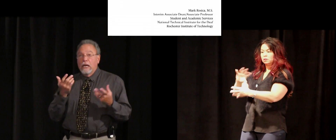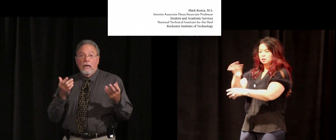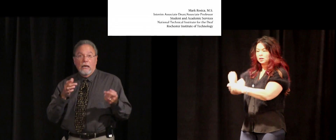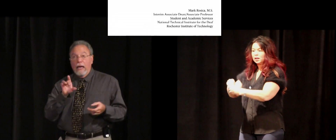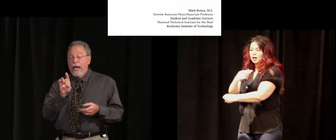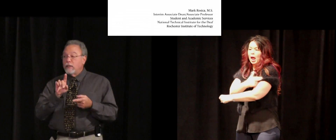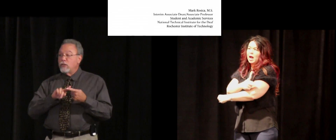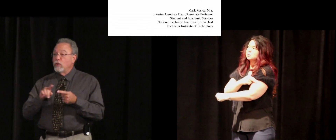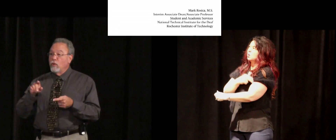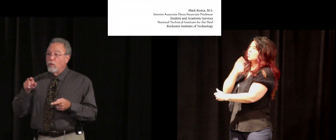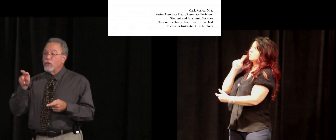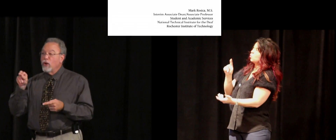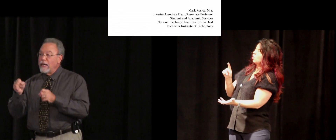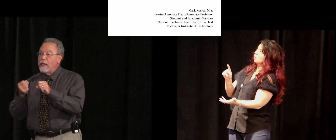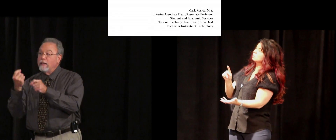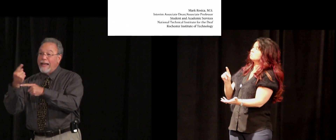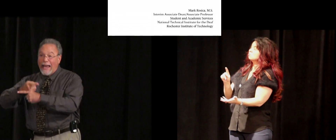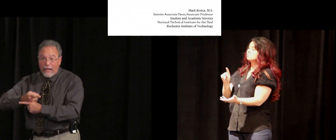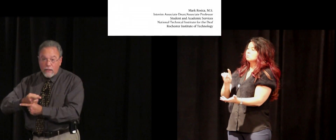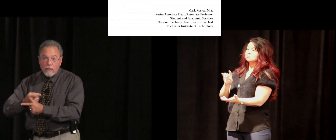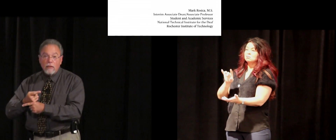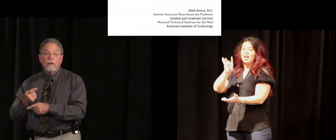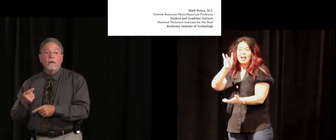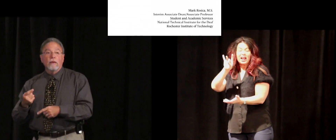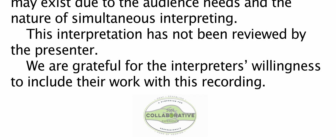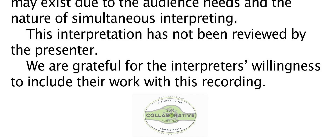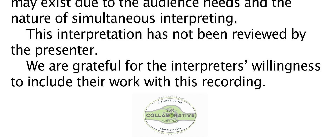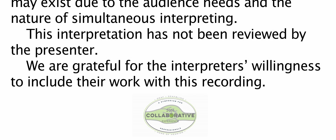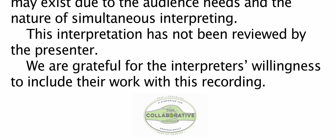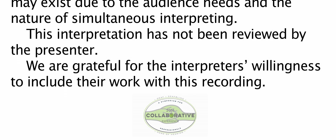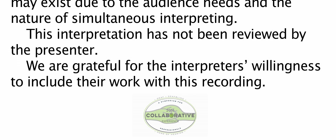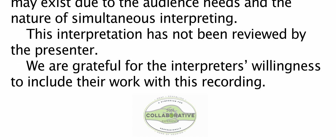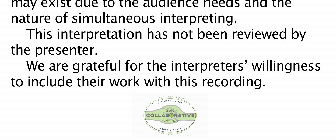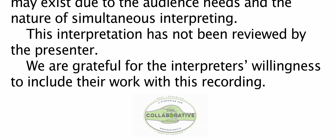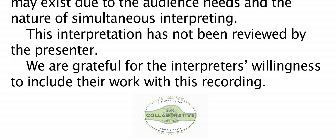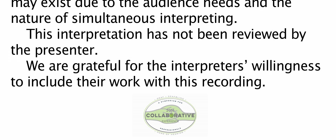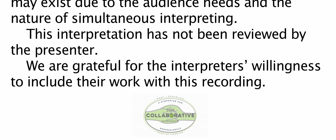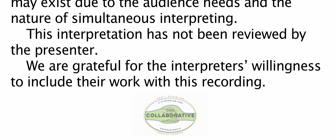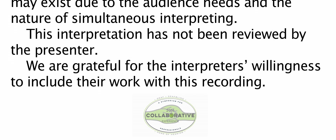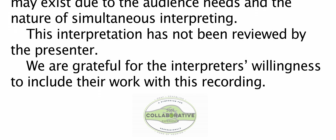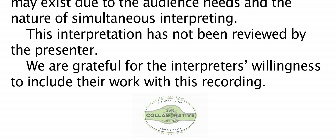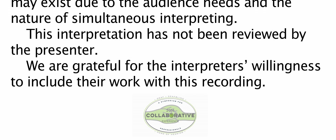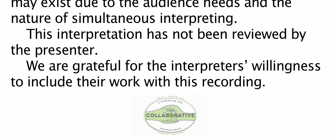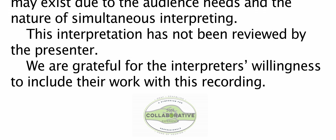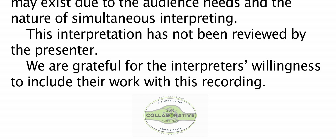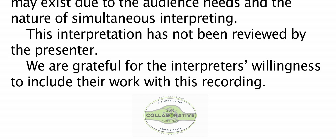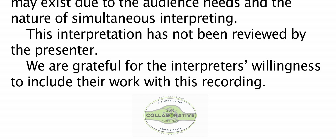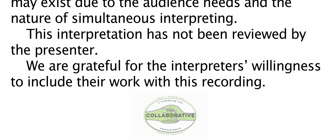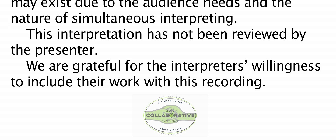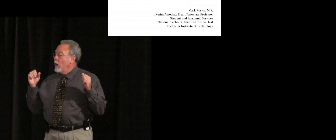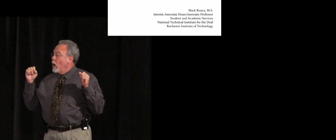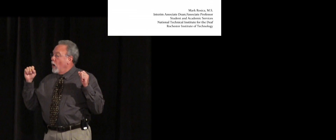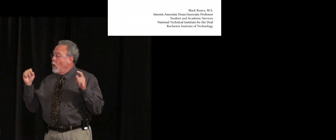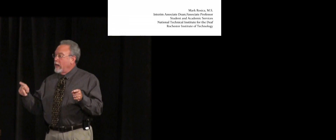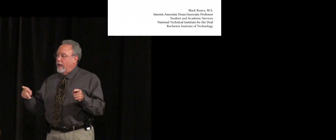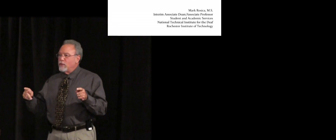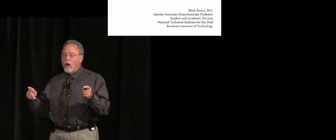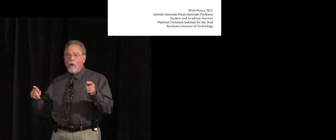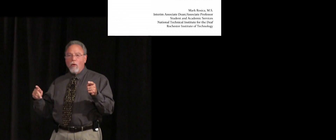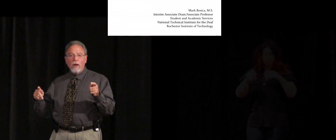about. They recently closed. But I worked at another private psychiatric hospital called the Manners. And they asked